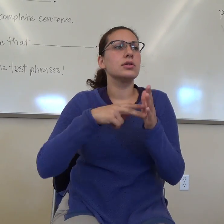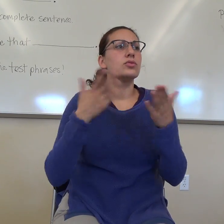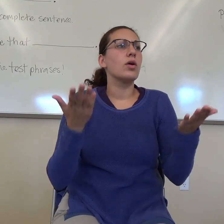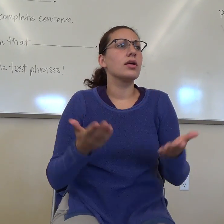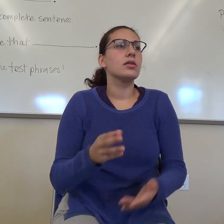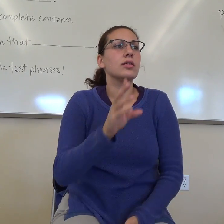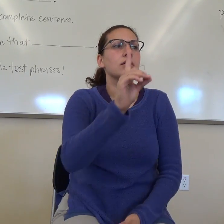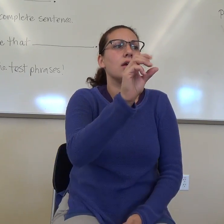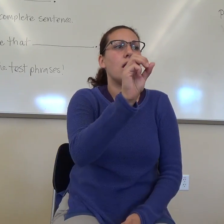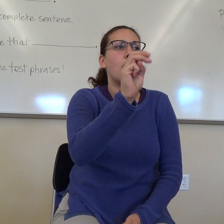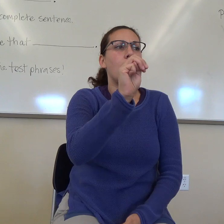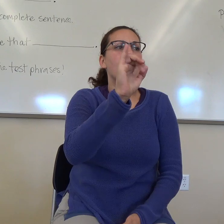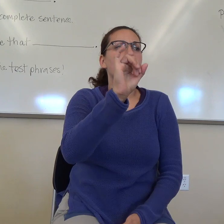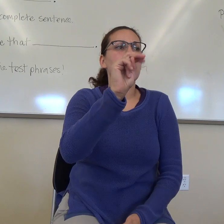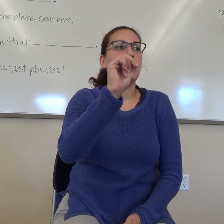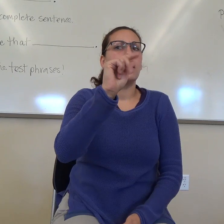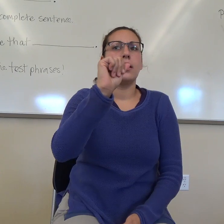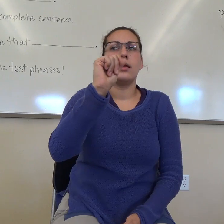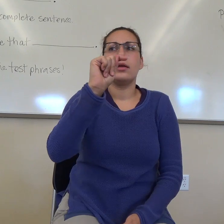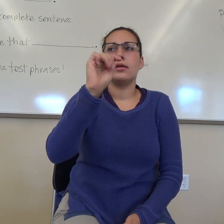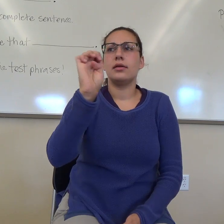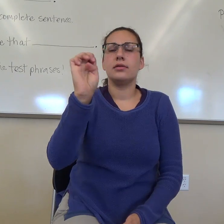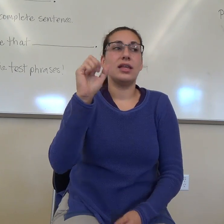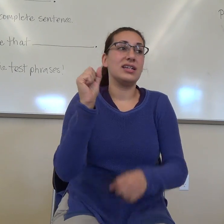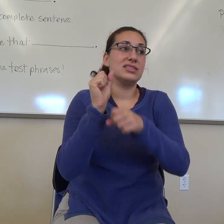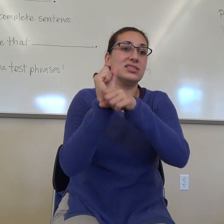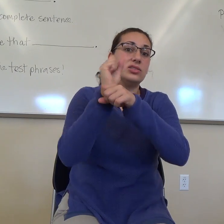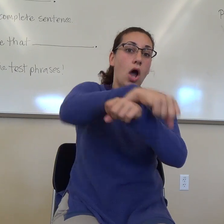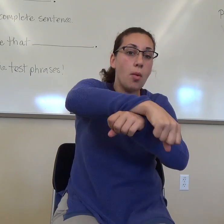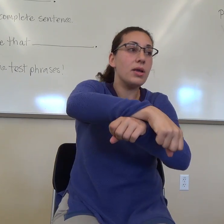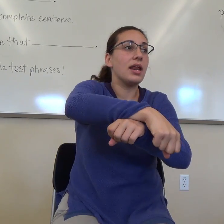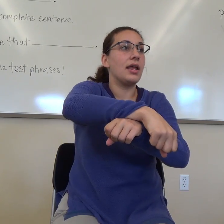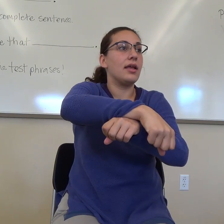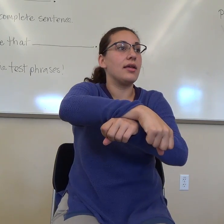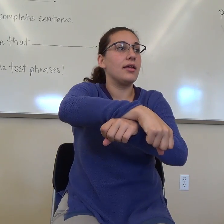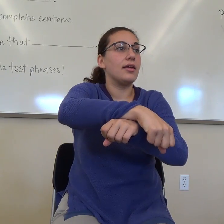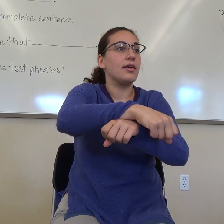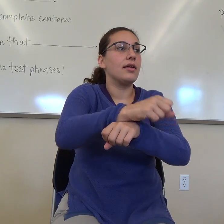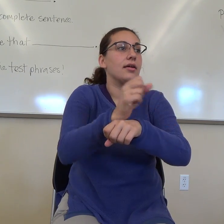You know that word is, if you dominate something, what do you